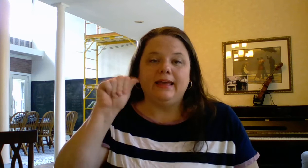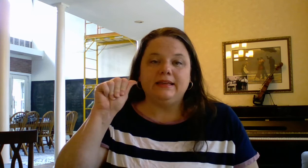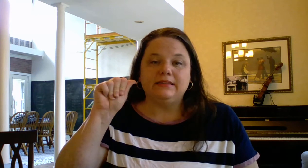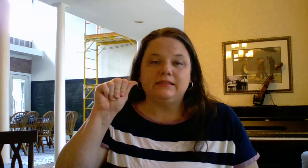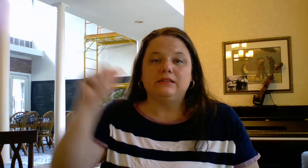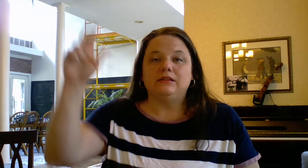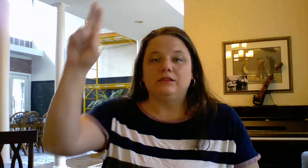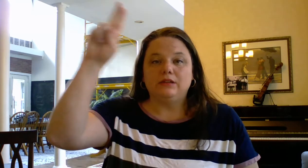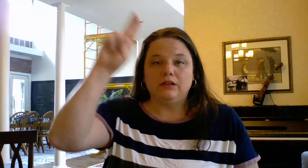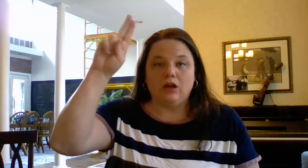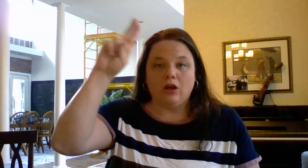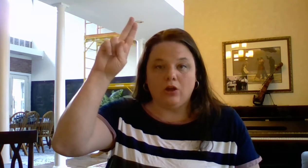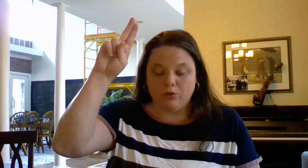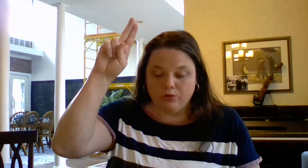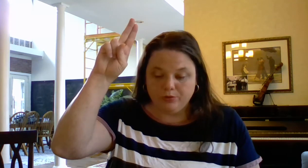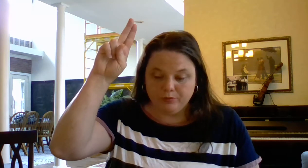Aunt, uncle,